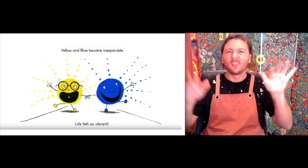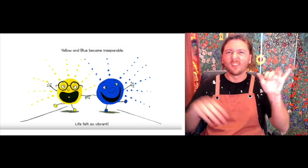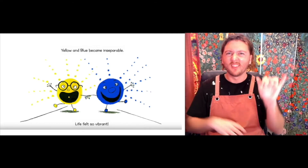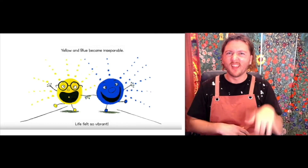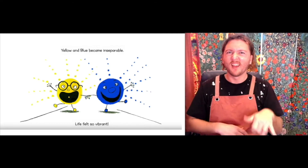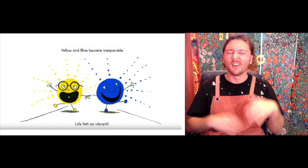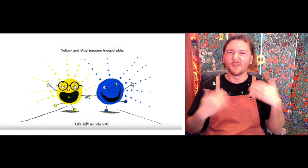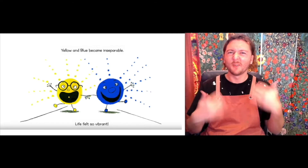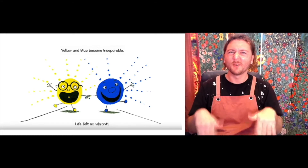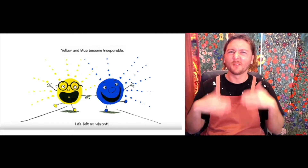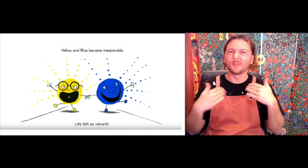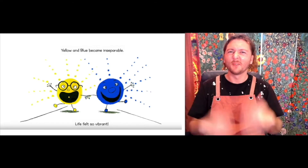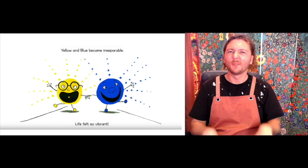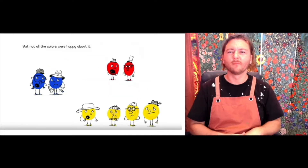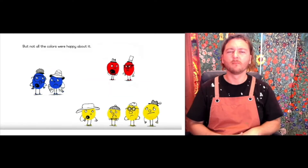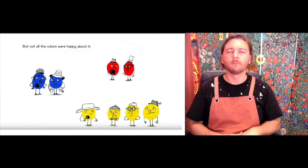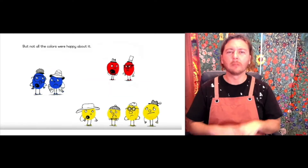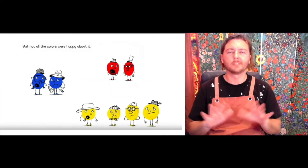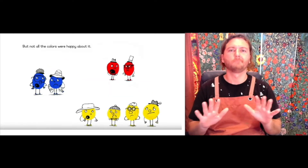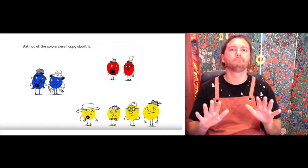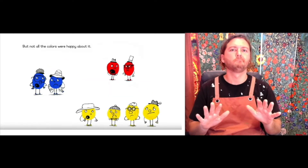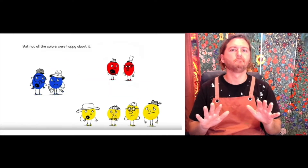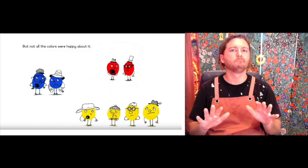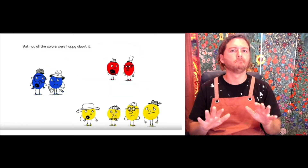Just like you can see in the picture here, the yellow and the blue, their lights